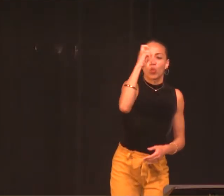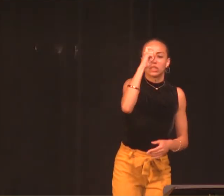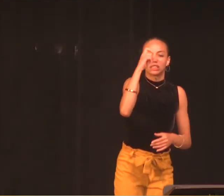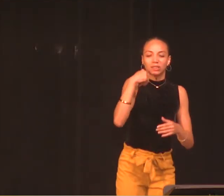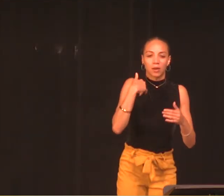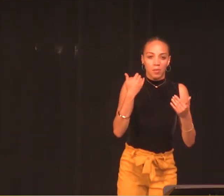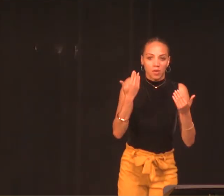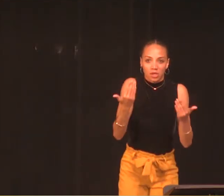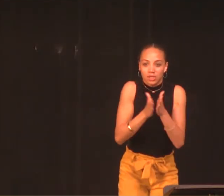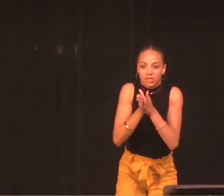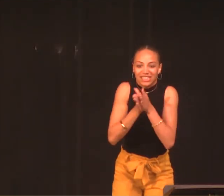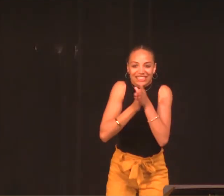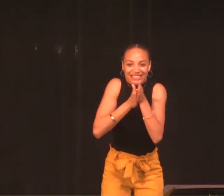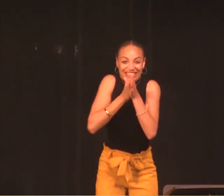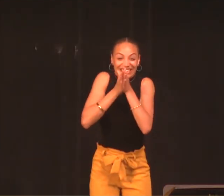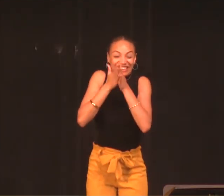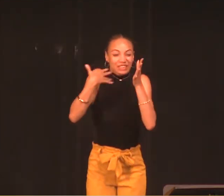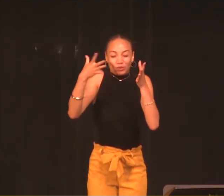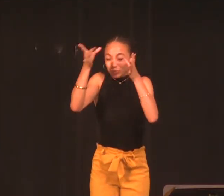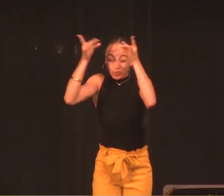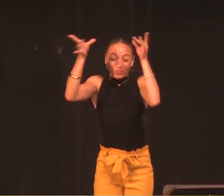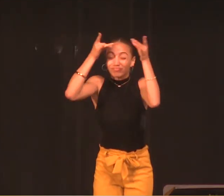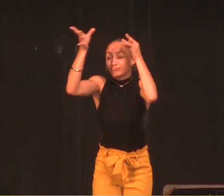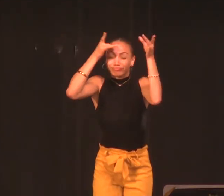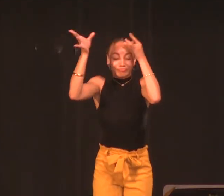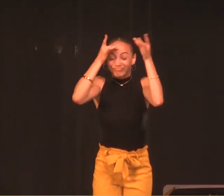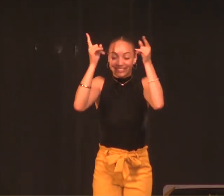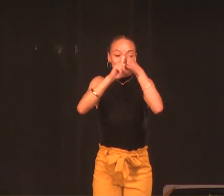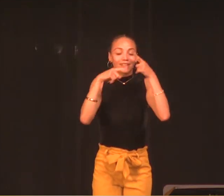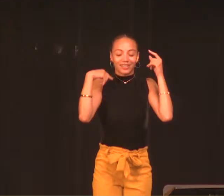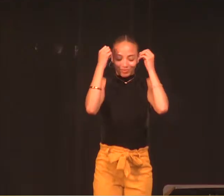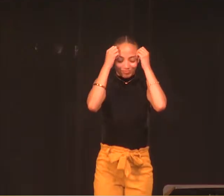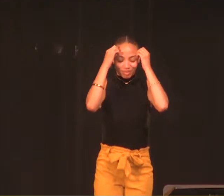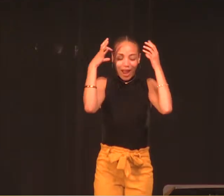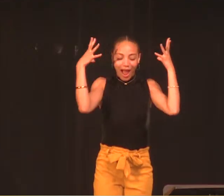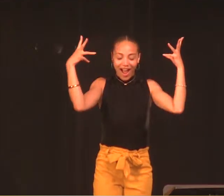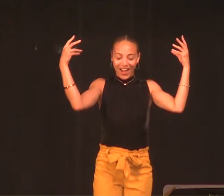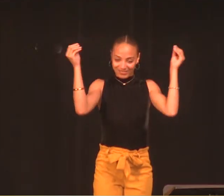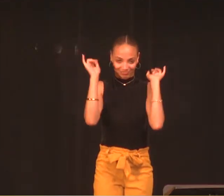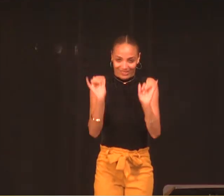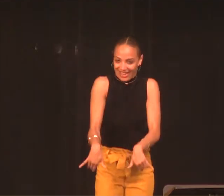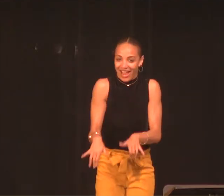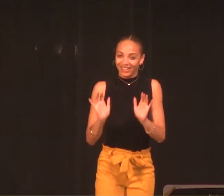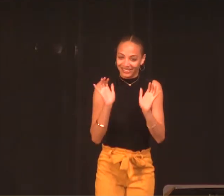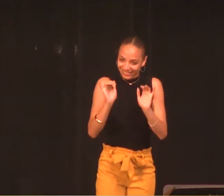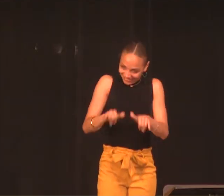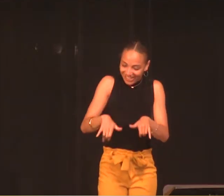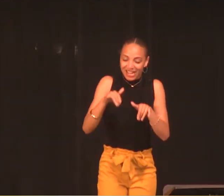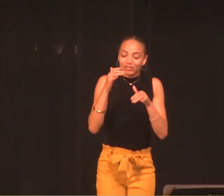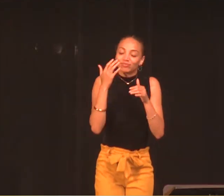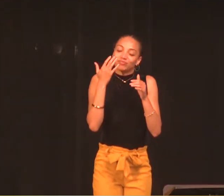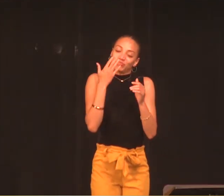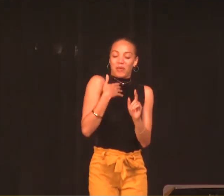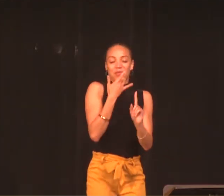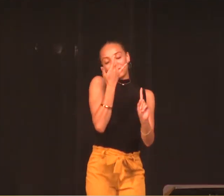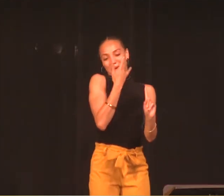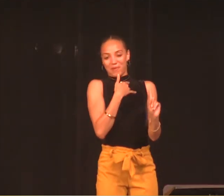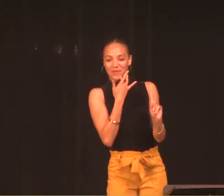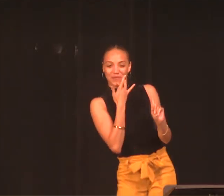seeks that knowledge. A wise person seeks out that wisdom and wants to take in as much as they can until their brain is going to explode with